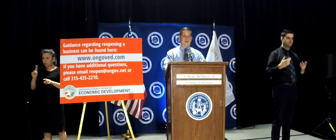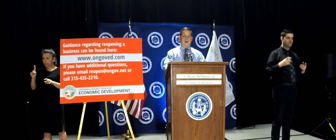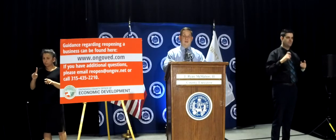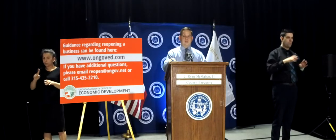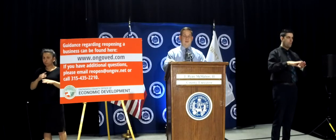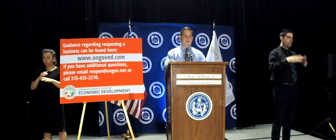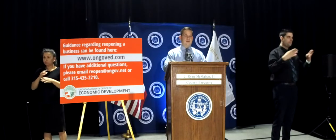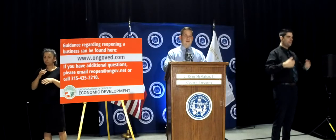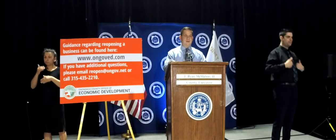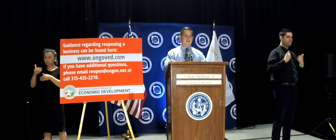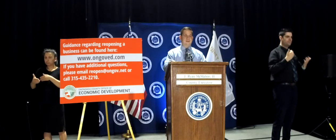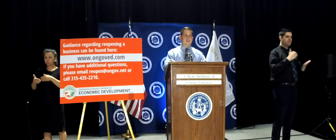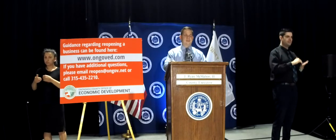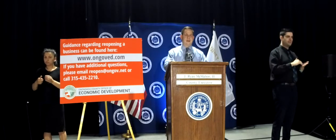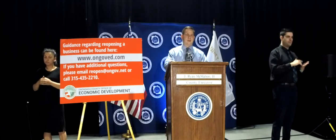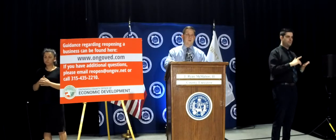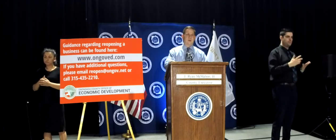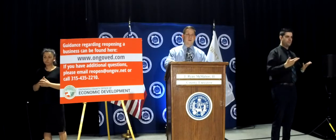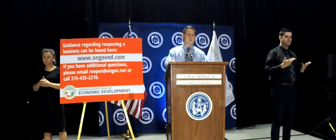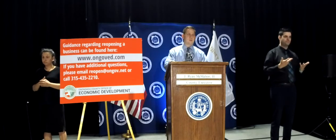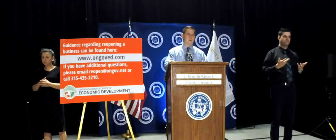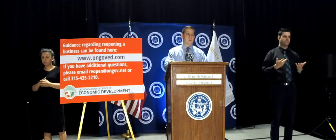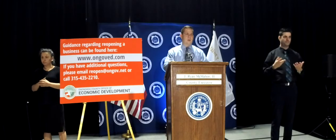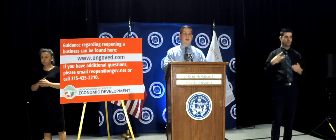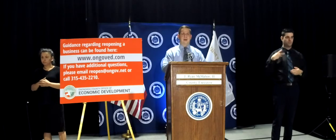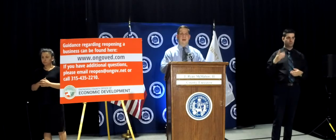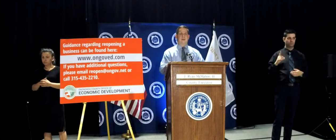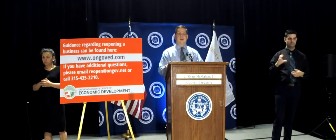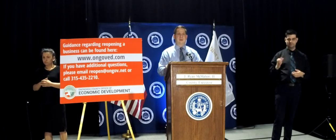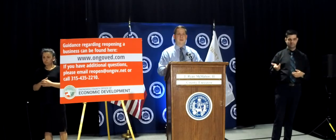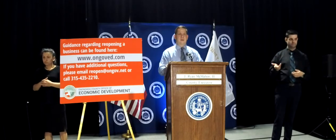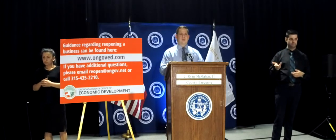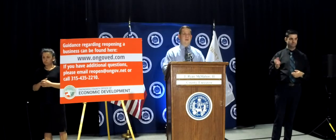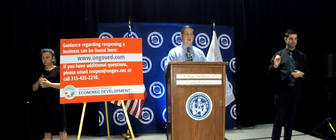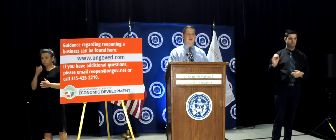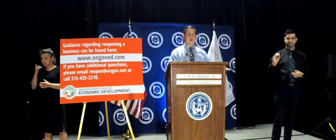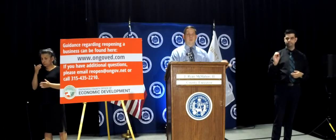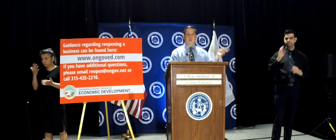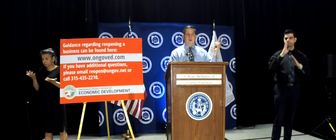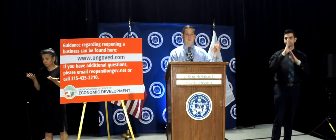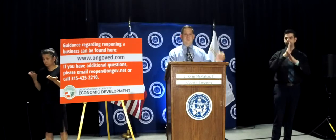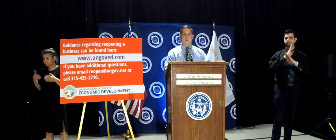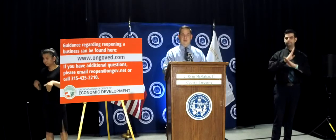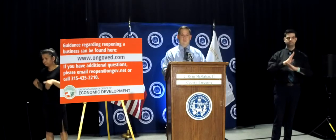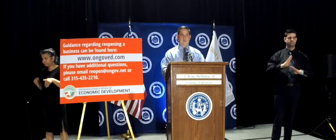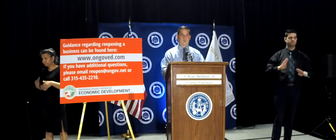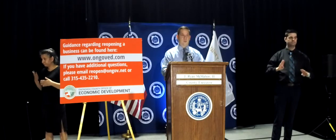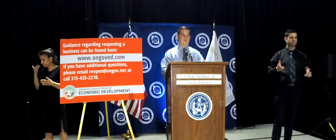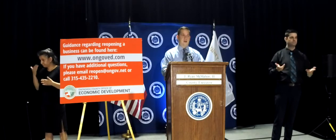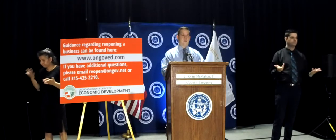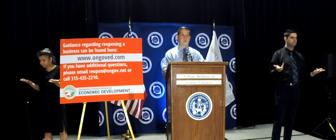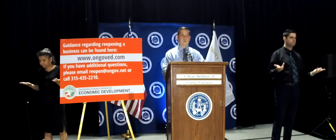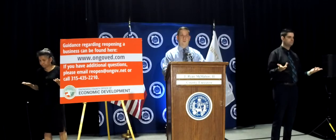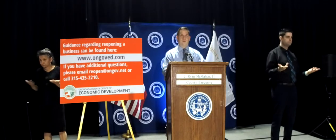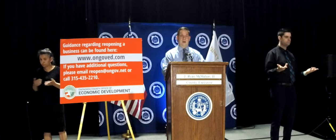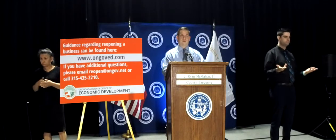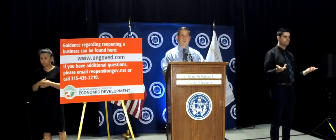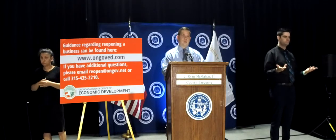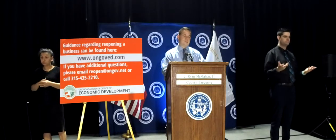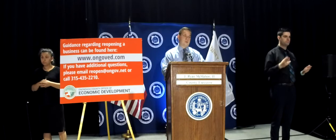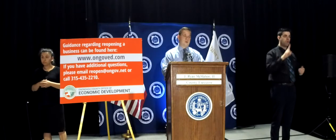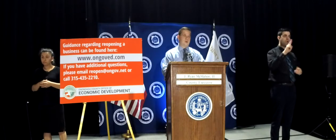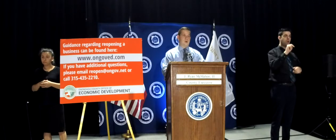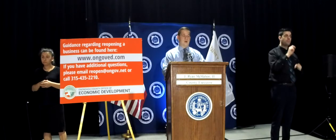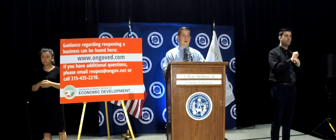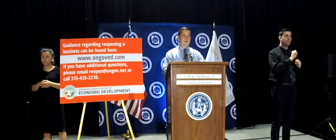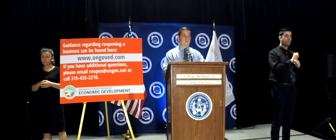side and on the DC side. Like what are we waiting on? You got good unemployment numbers today. 2.5 million people went back to